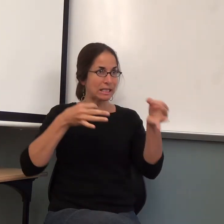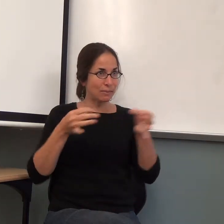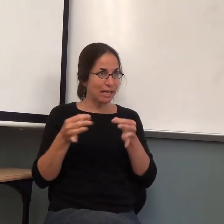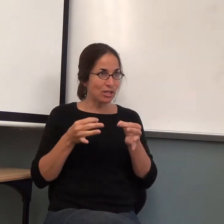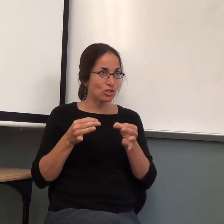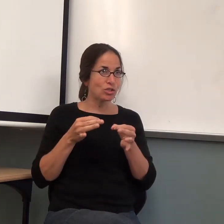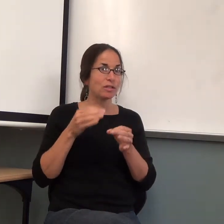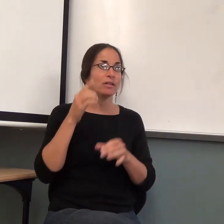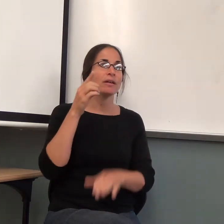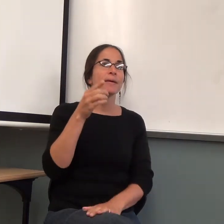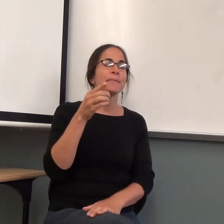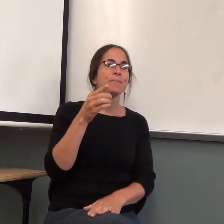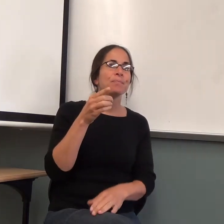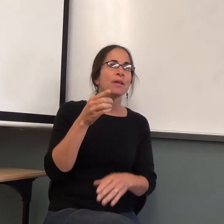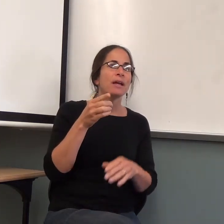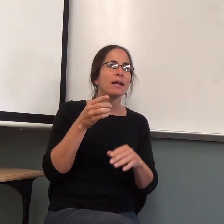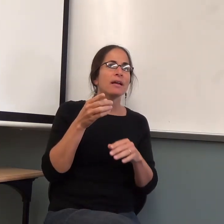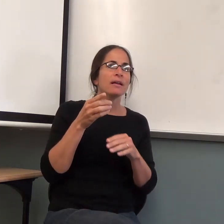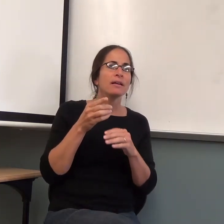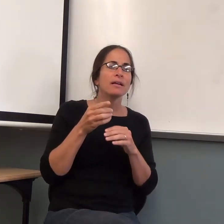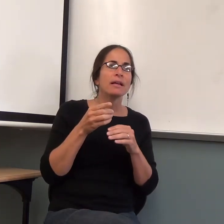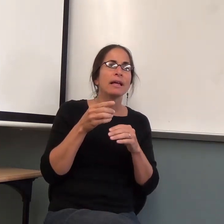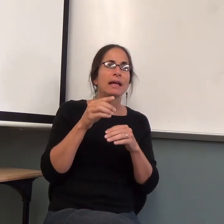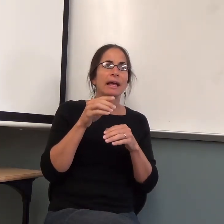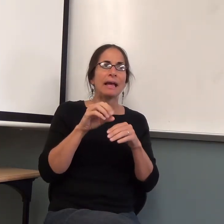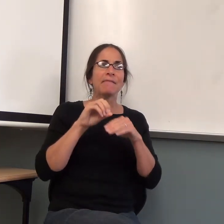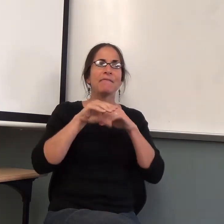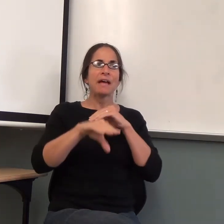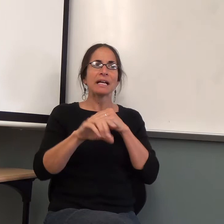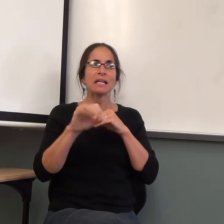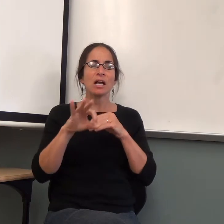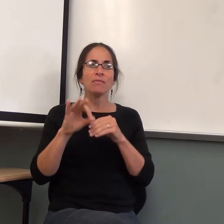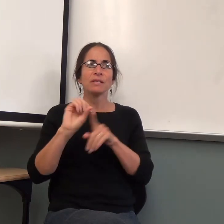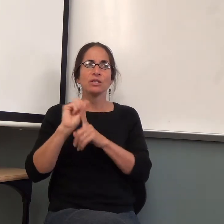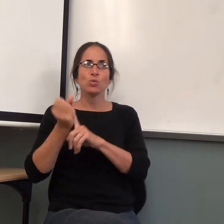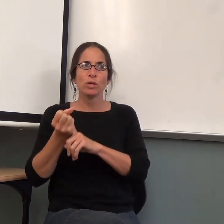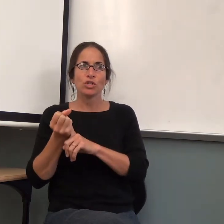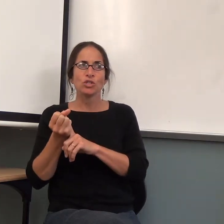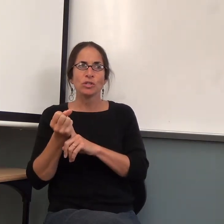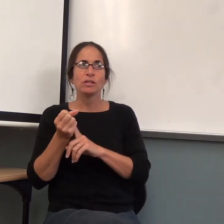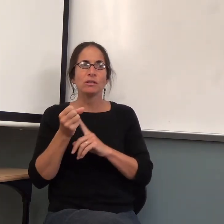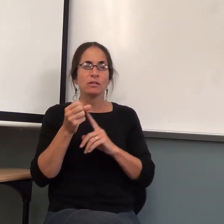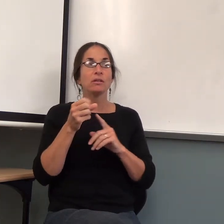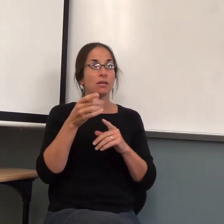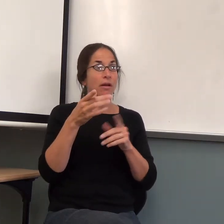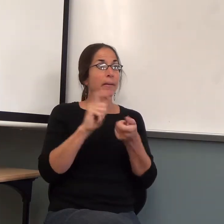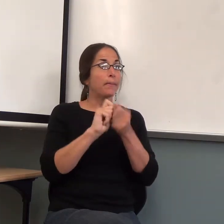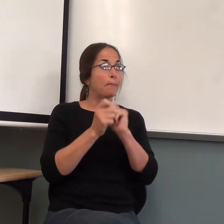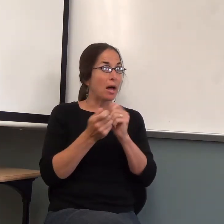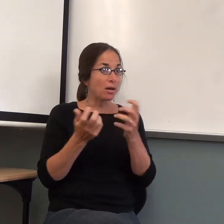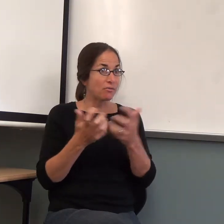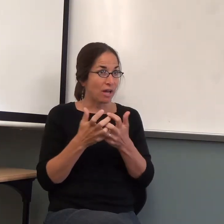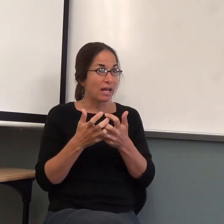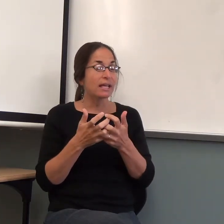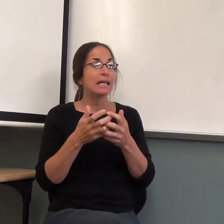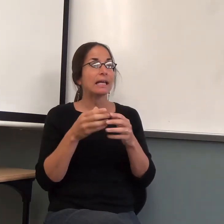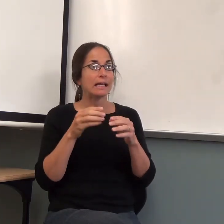we go. It affects the situation. It affects the situation. A circumstance affects. So again, modifying and it affects the situation.